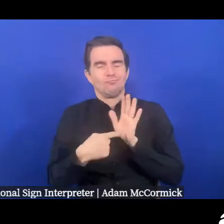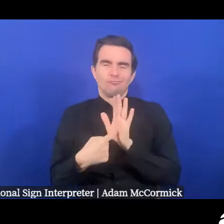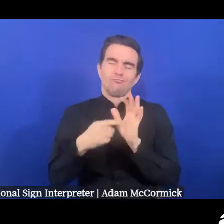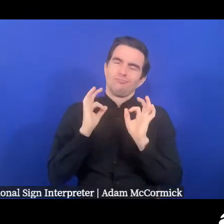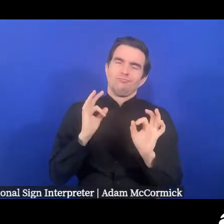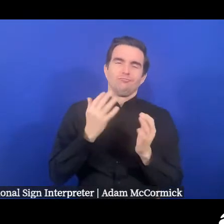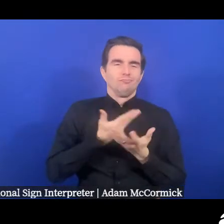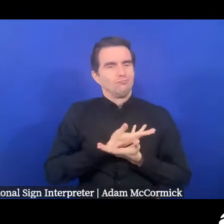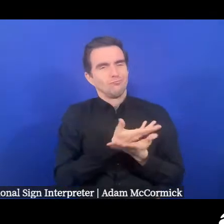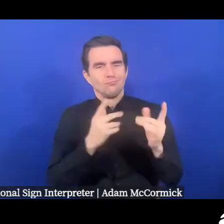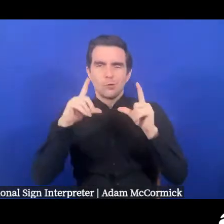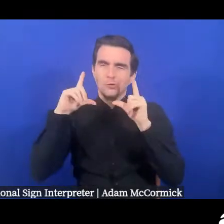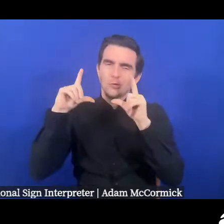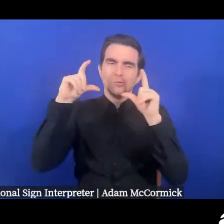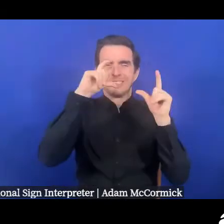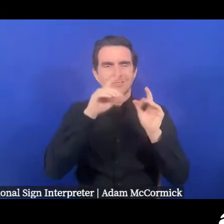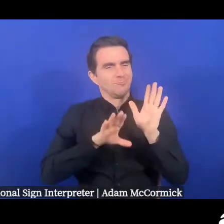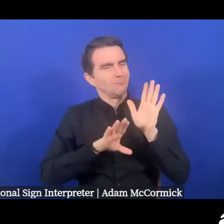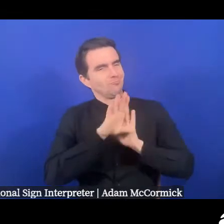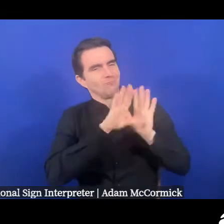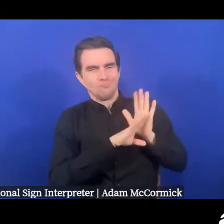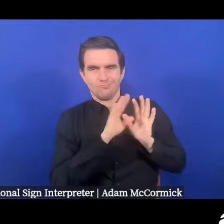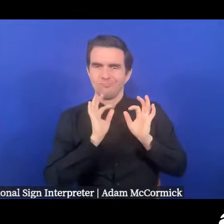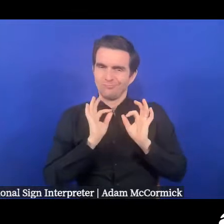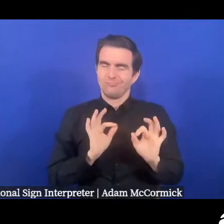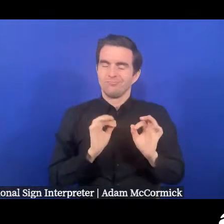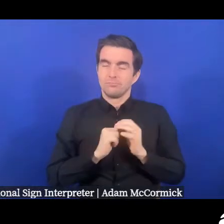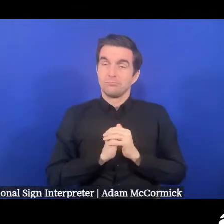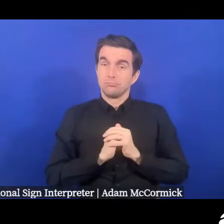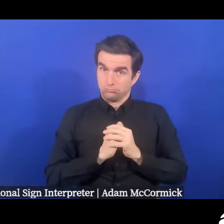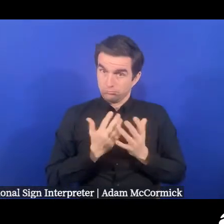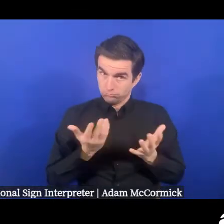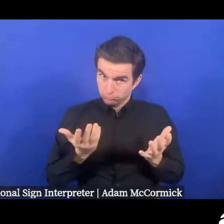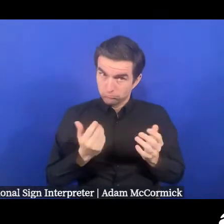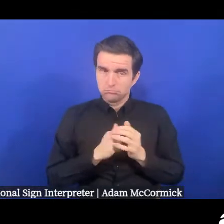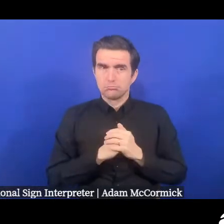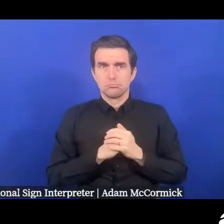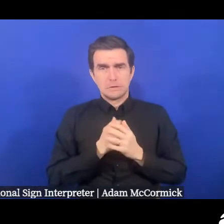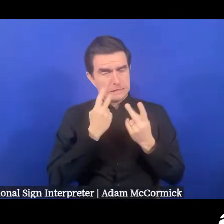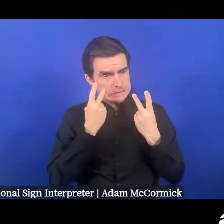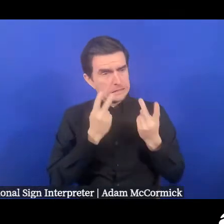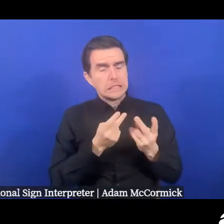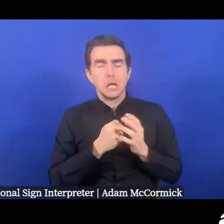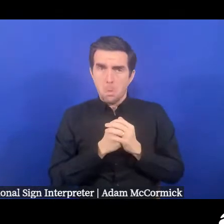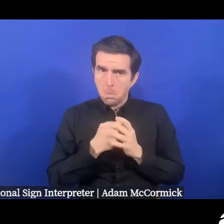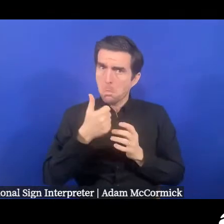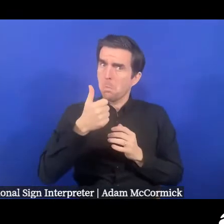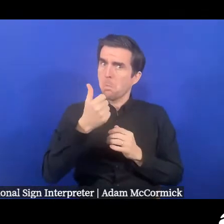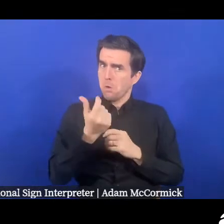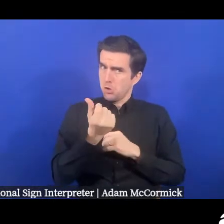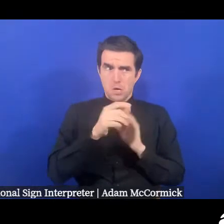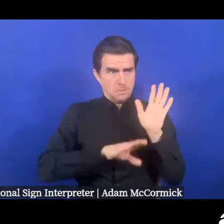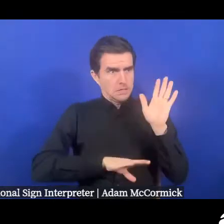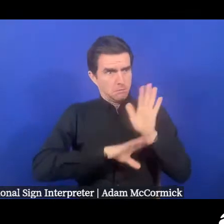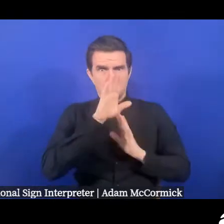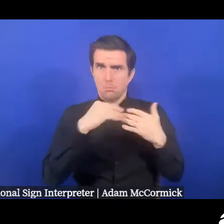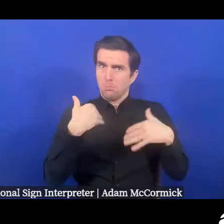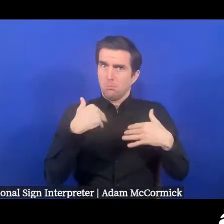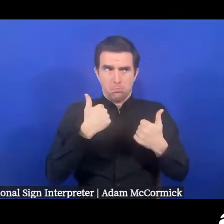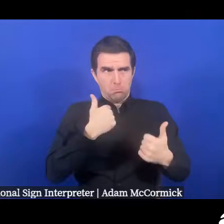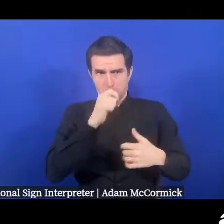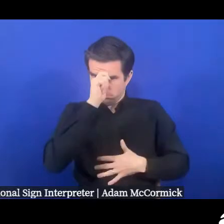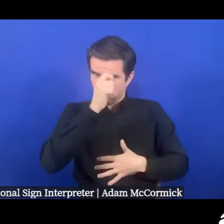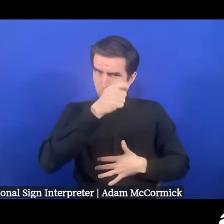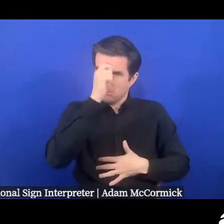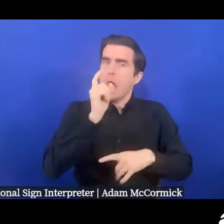economic driver, but a powerful tool, and that women are so important and so big in number in this sector, and we